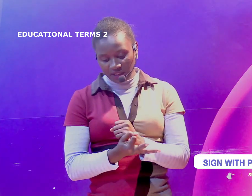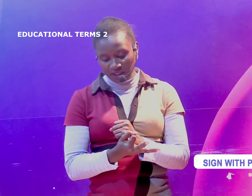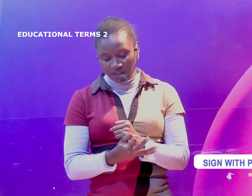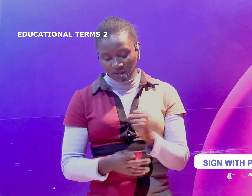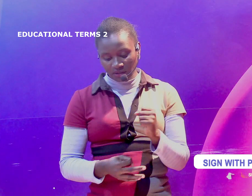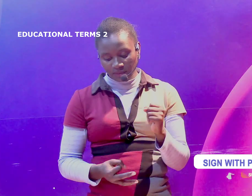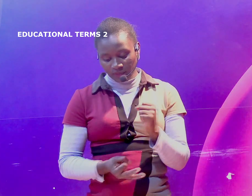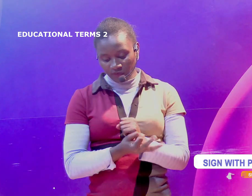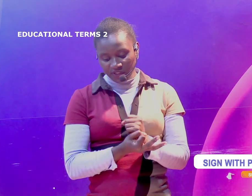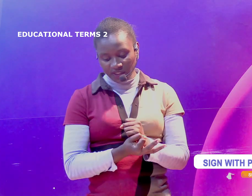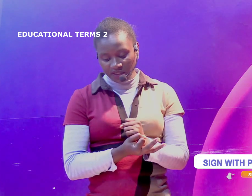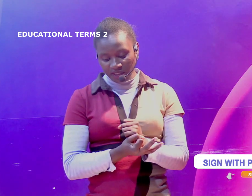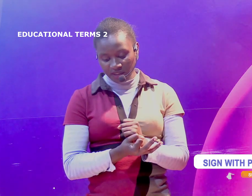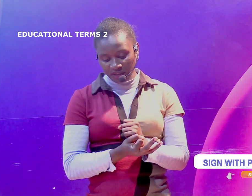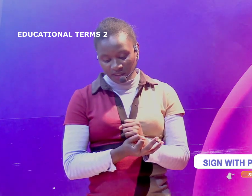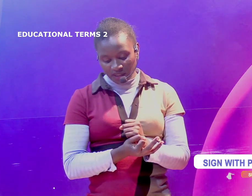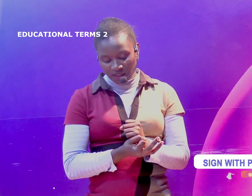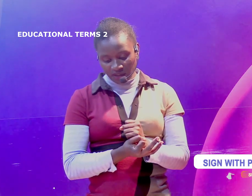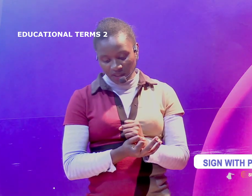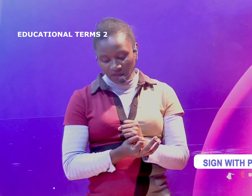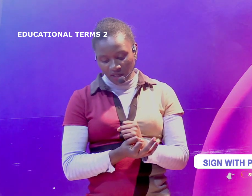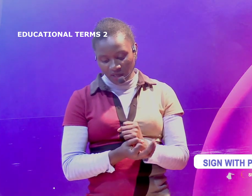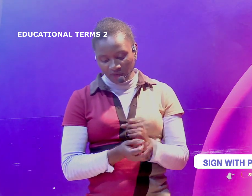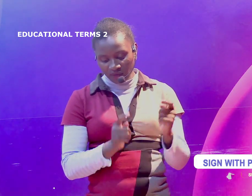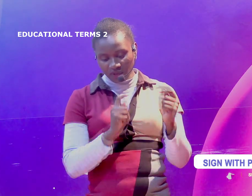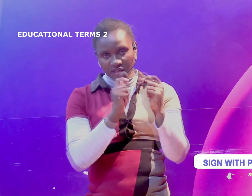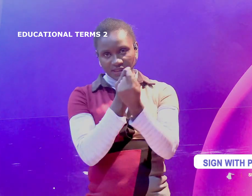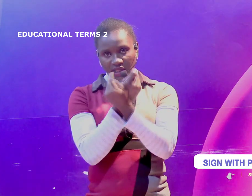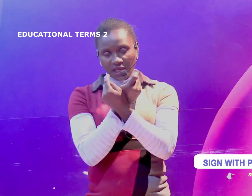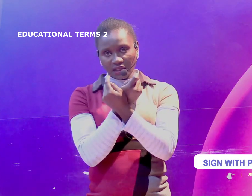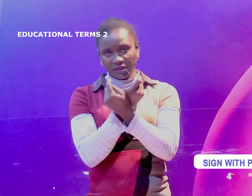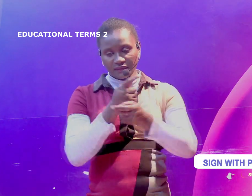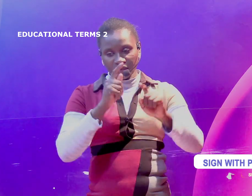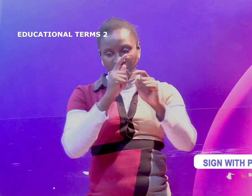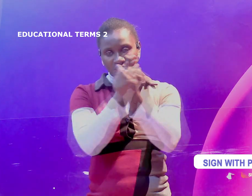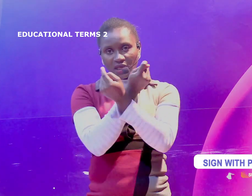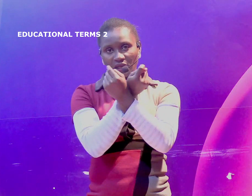facilitate, facilitate. And then have cell, na cell,